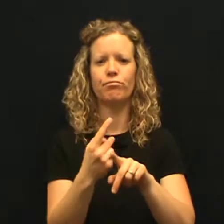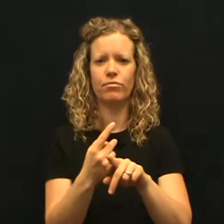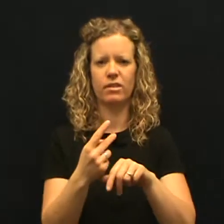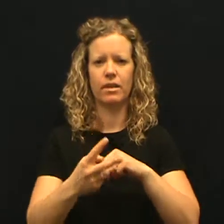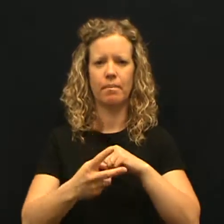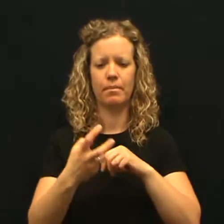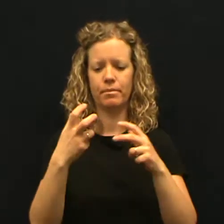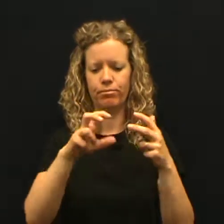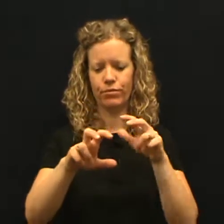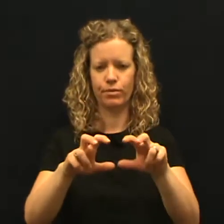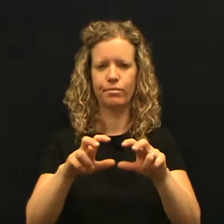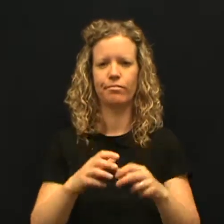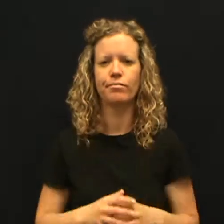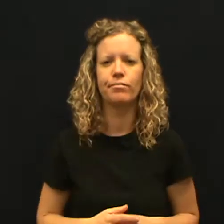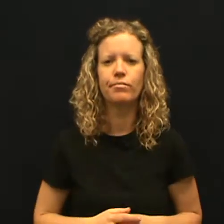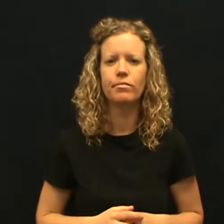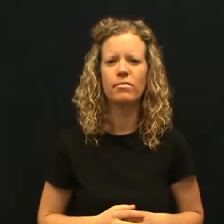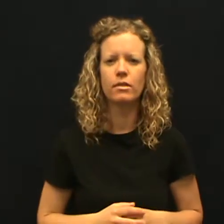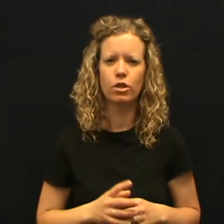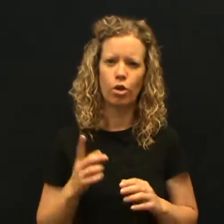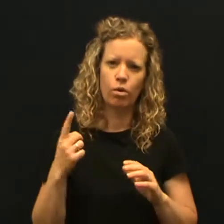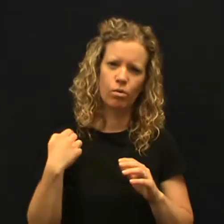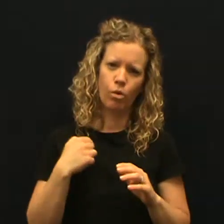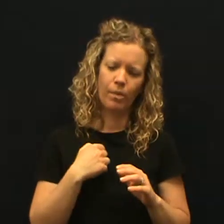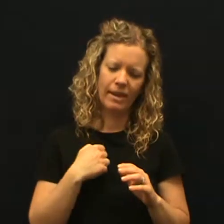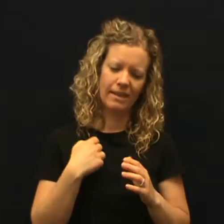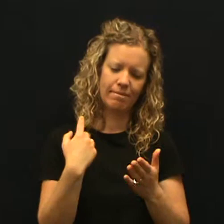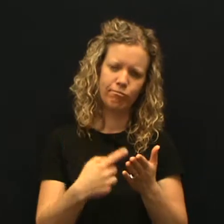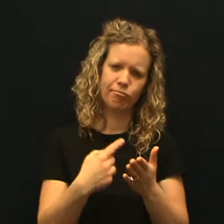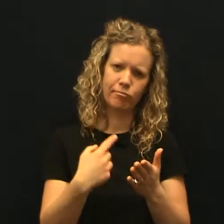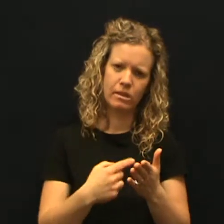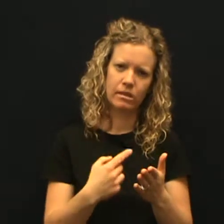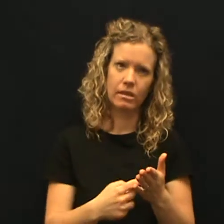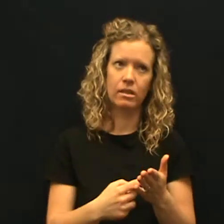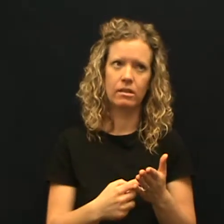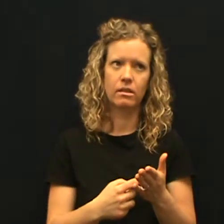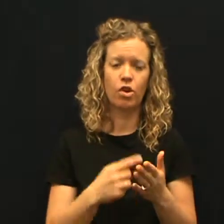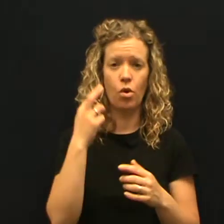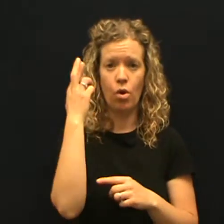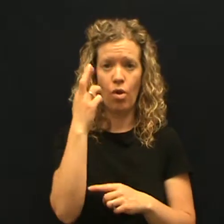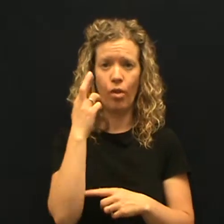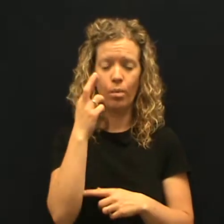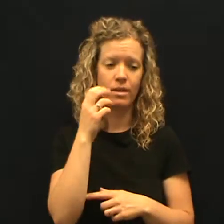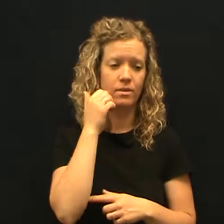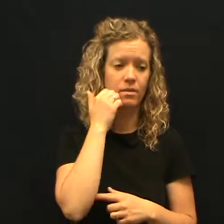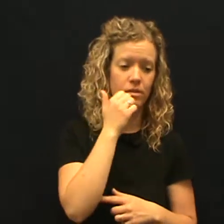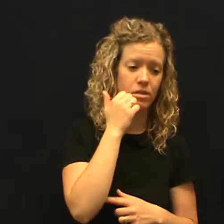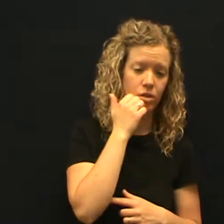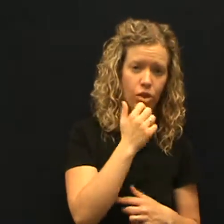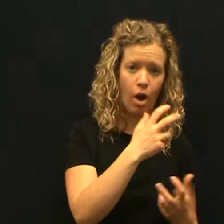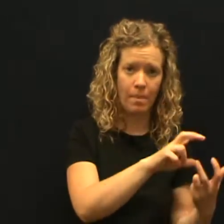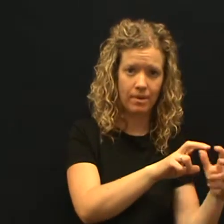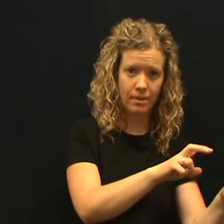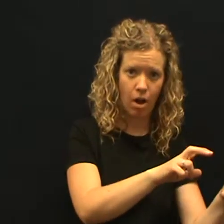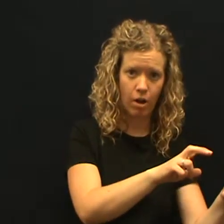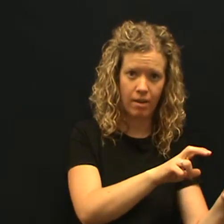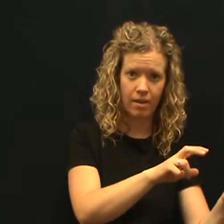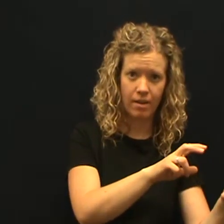will talk a little bit about why common stock is different from preferred stock, and